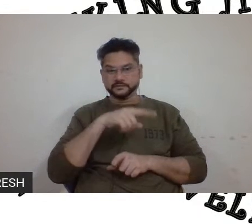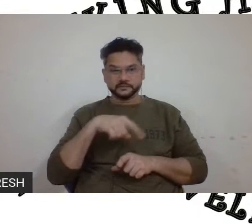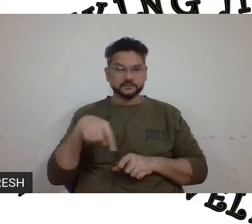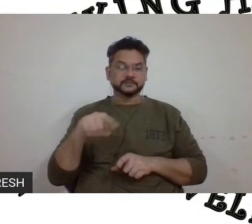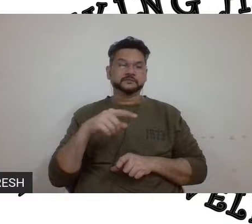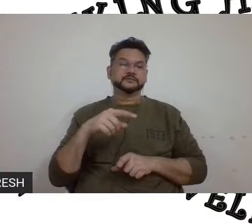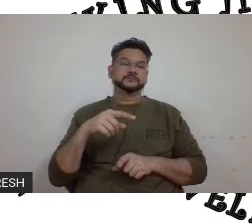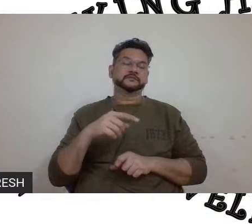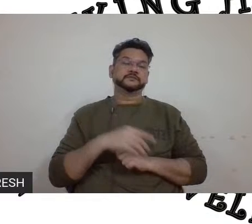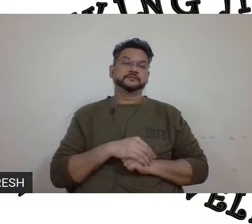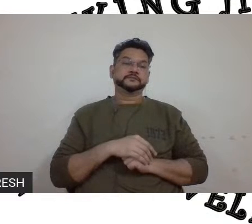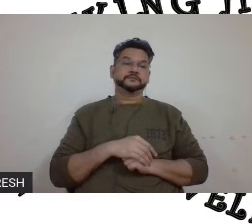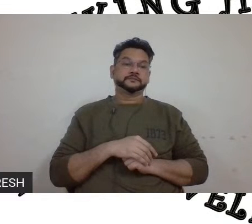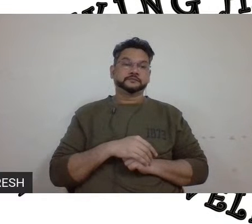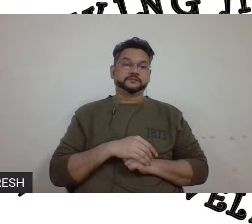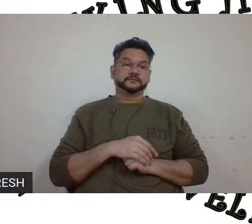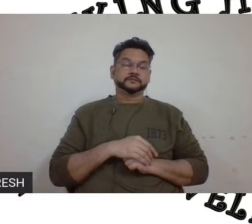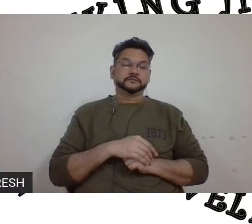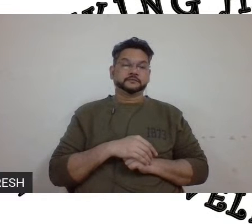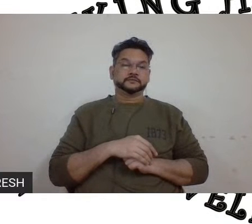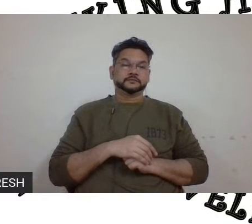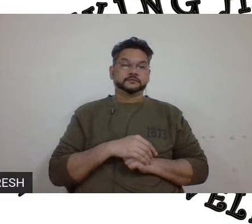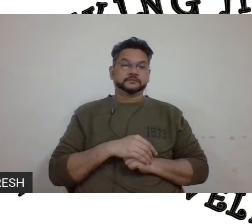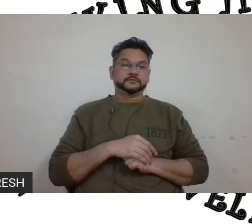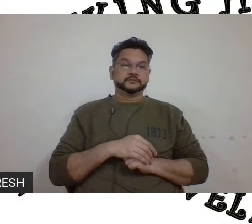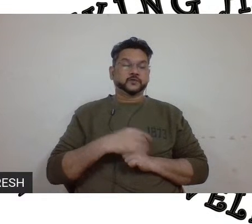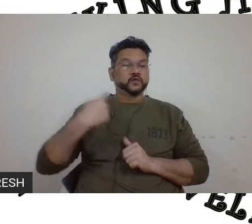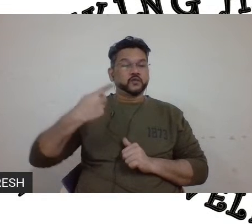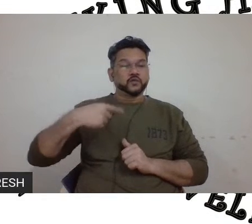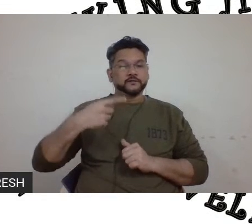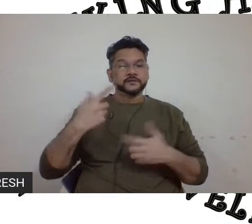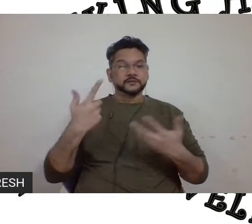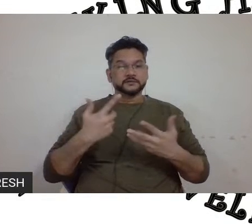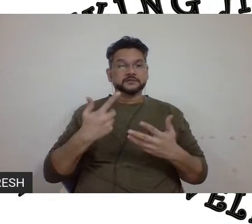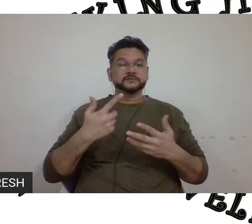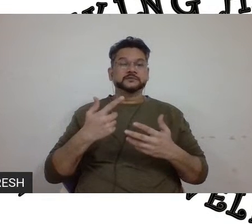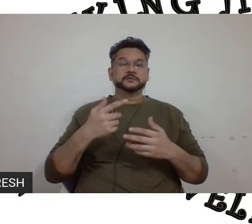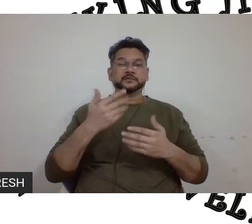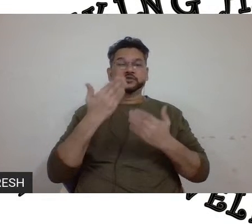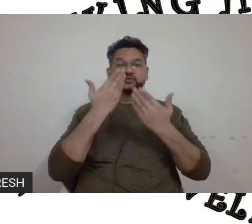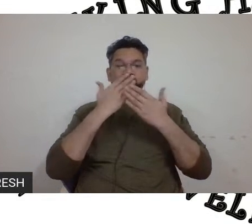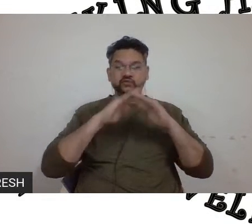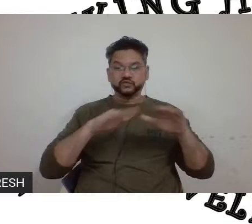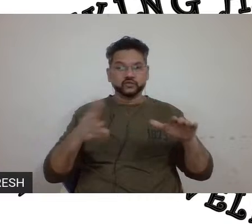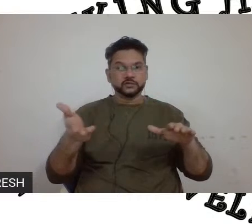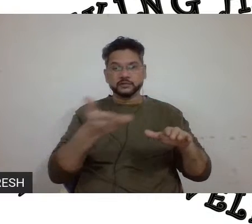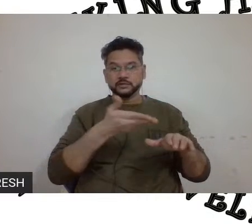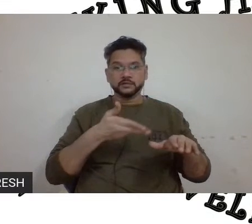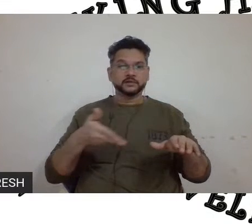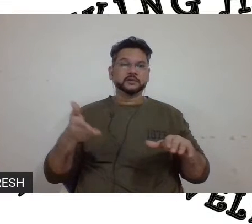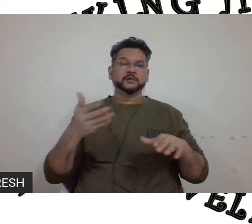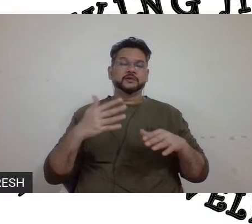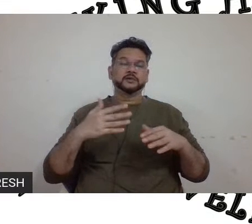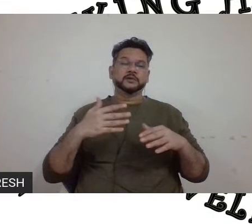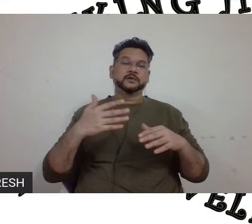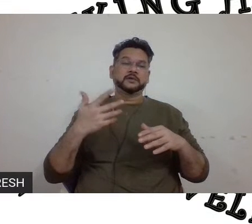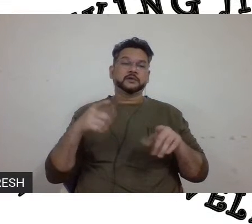usually most of the students even did not complete their secondary exams,